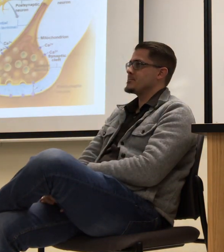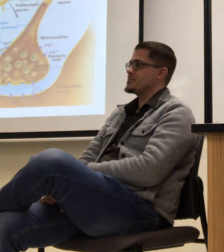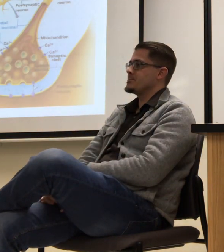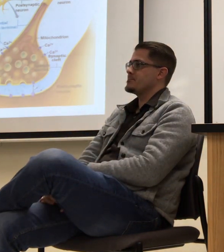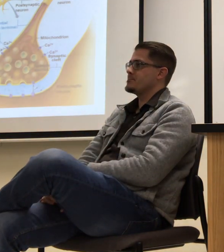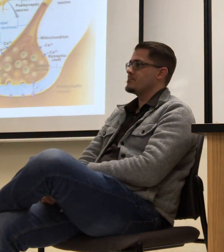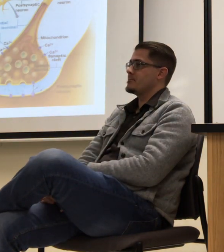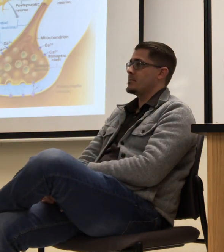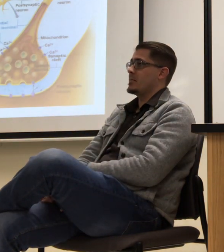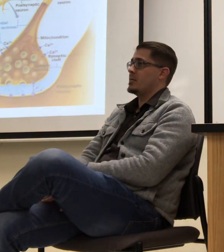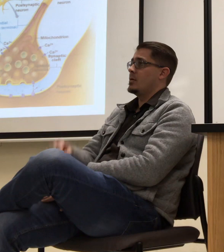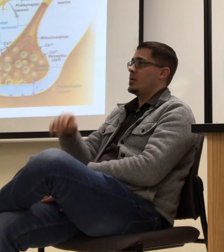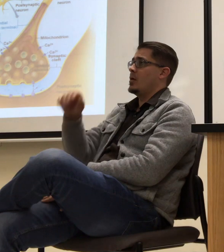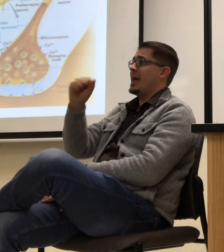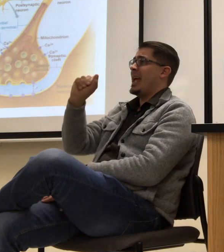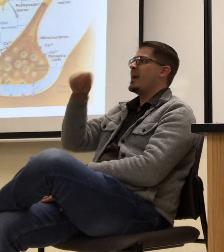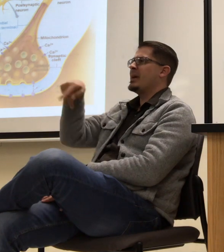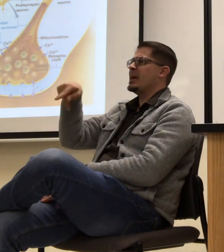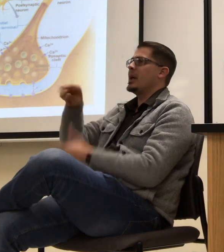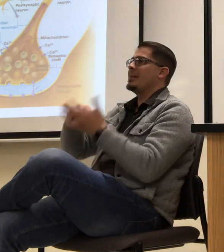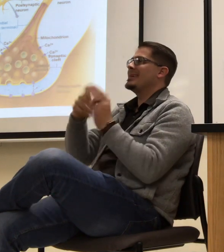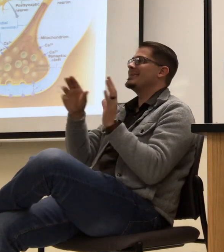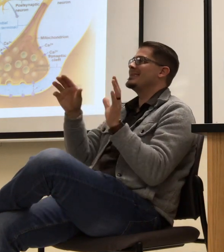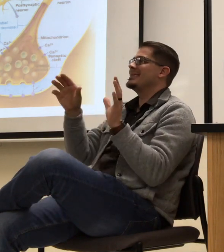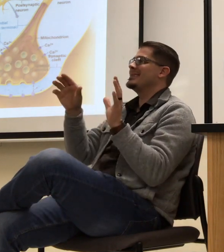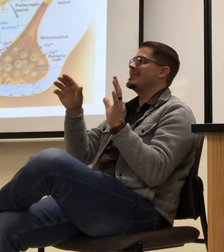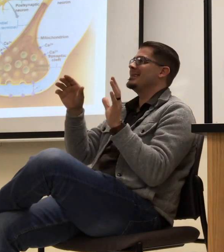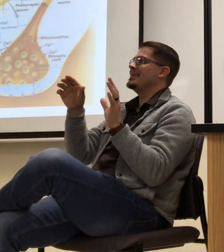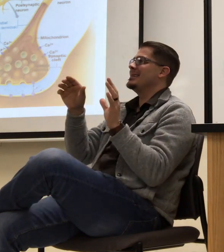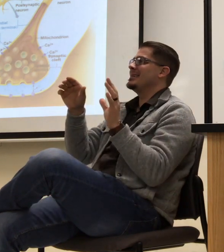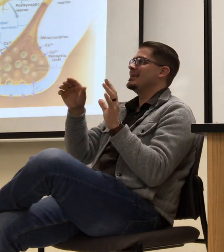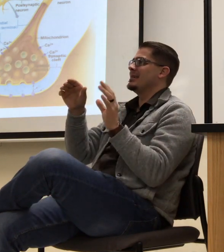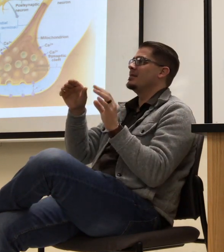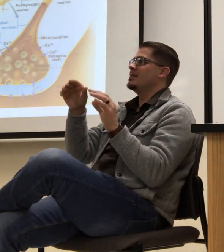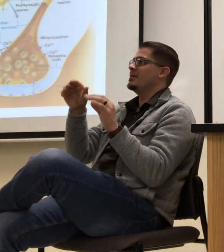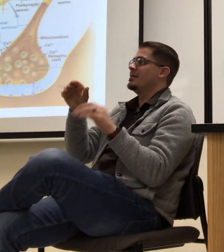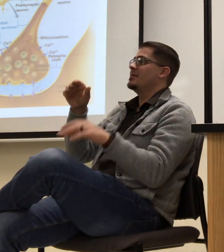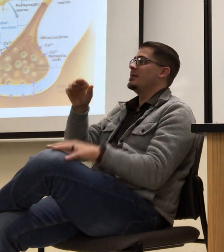I'll just say when AP, action potential, arrives,